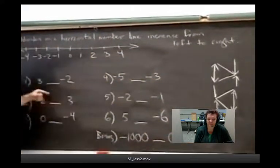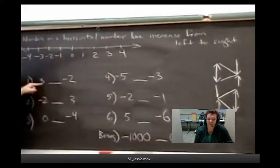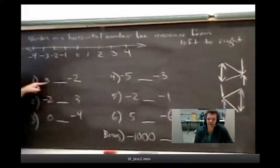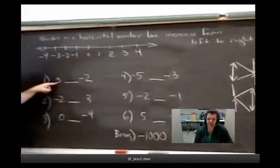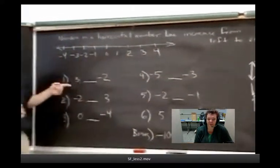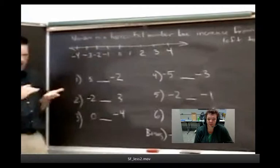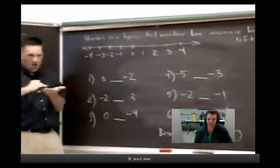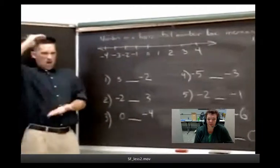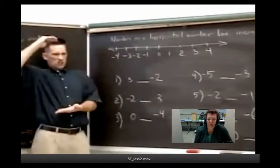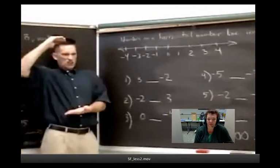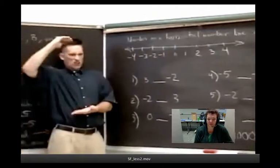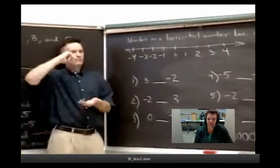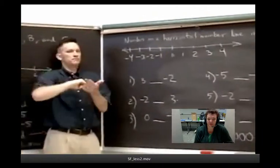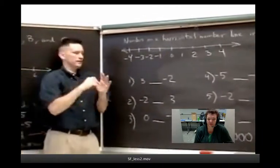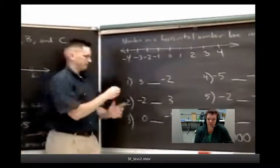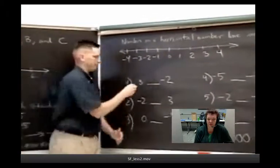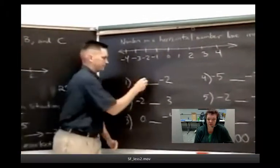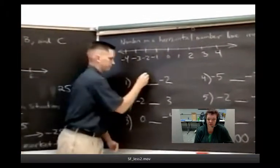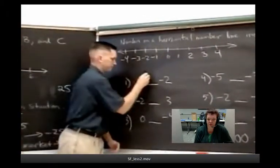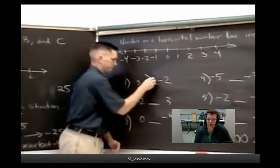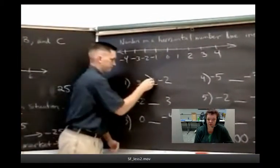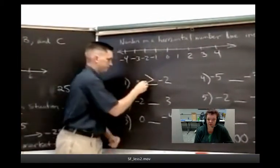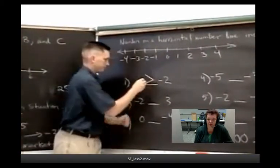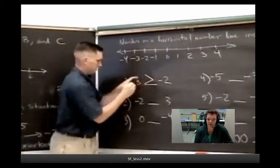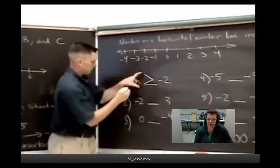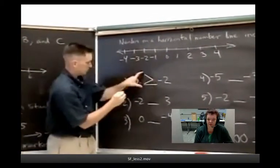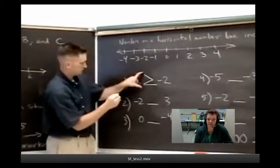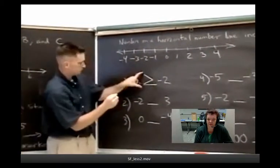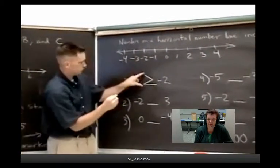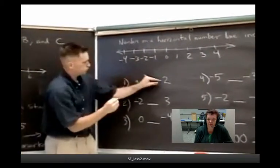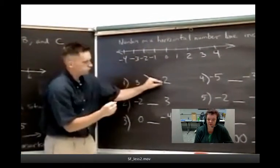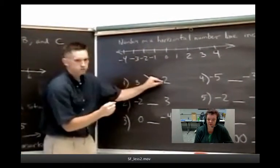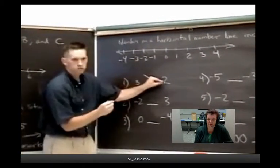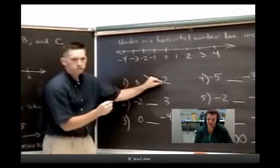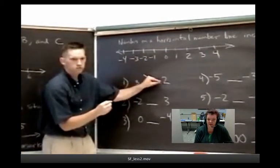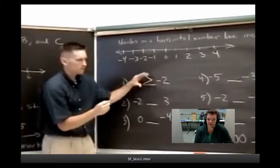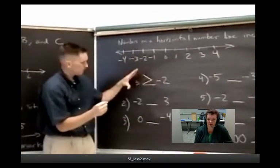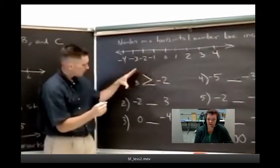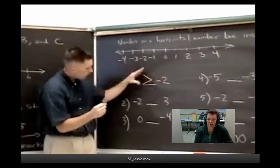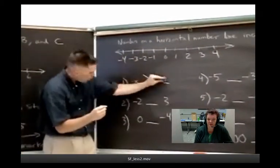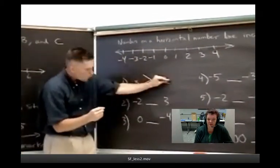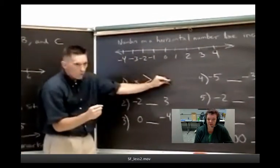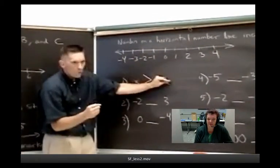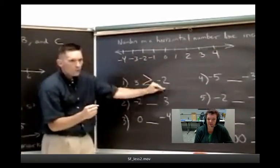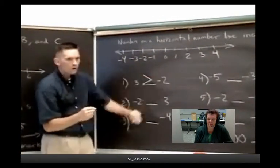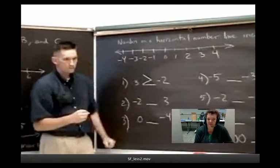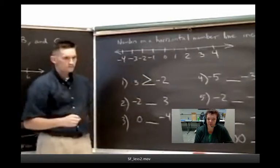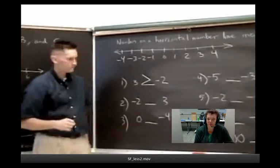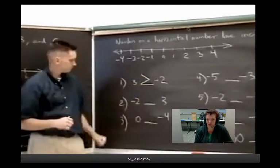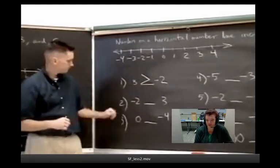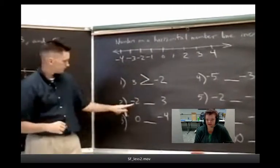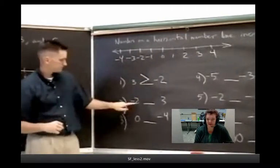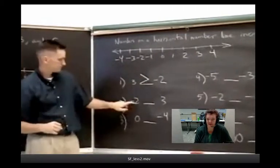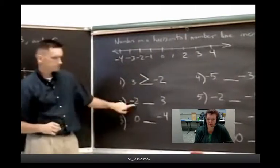That'll help you remember. So 3 is bigger, so you're going to write this symbol. The smaller point points